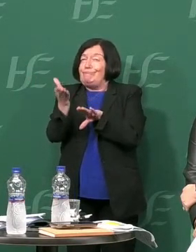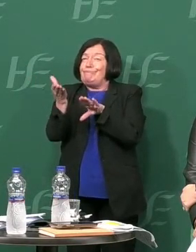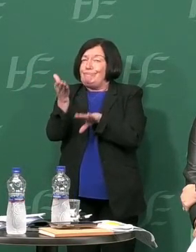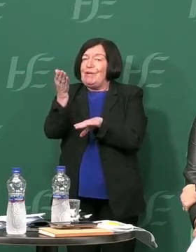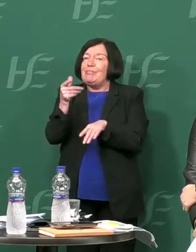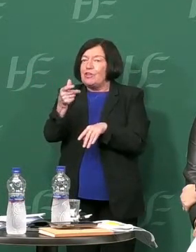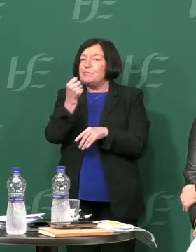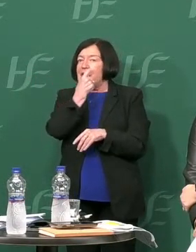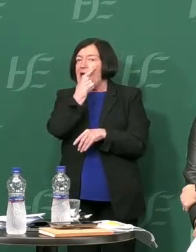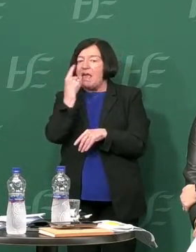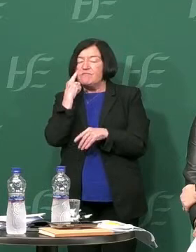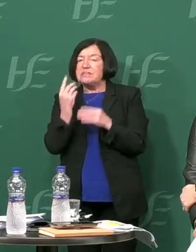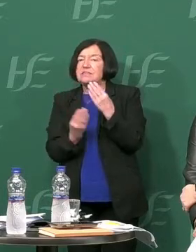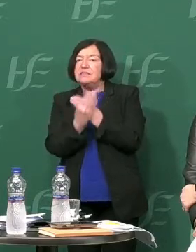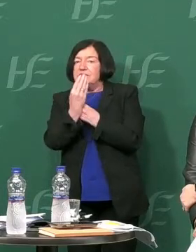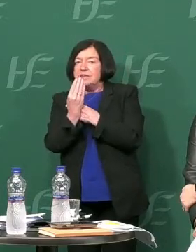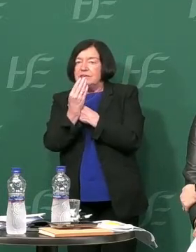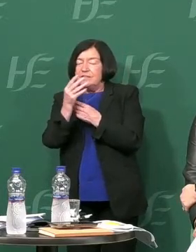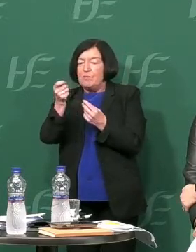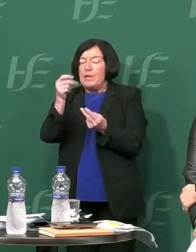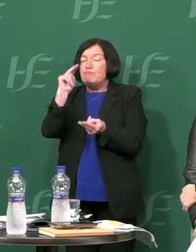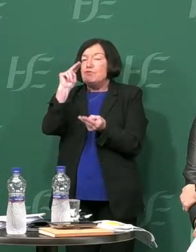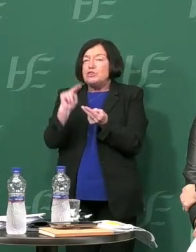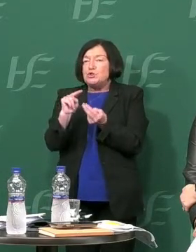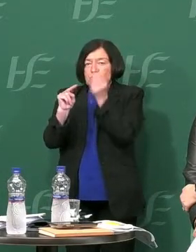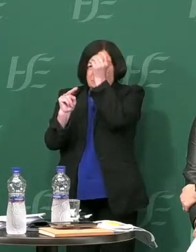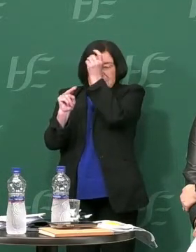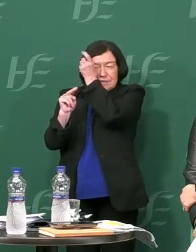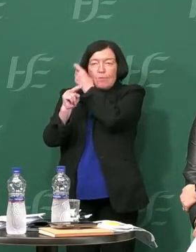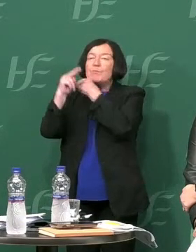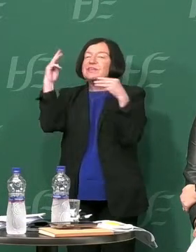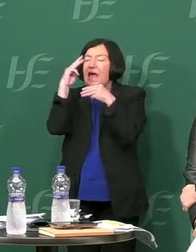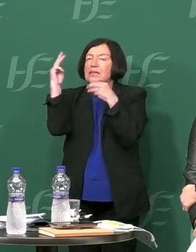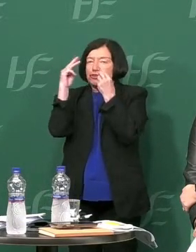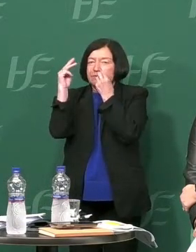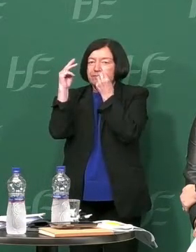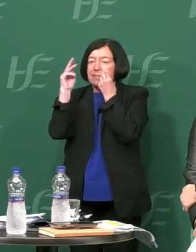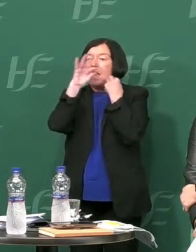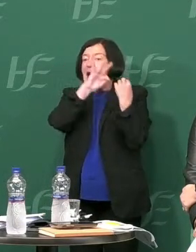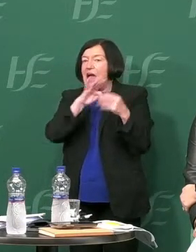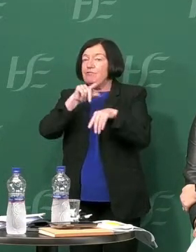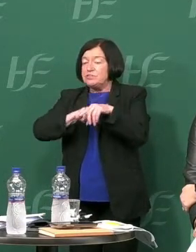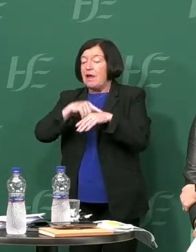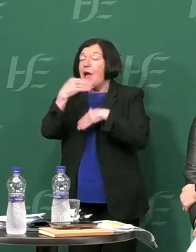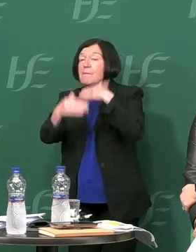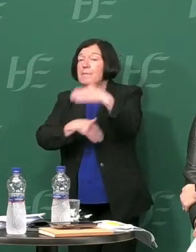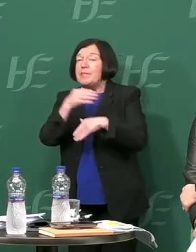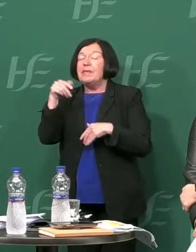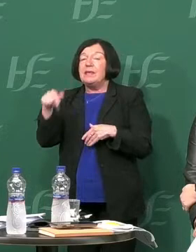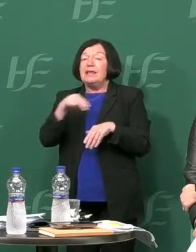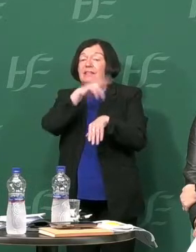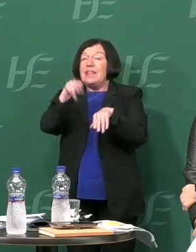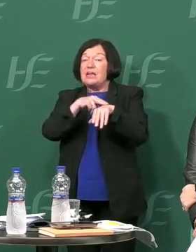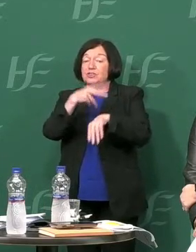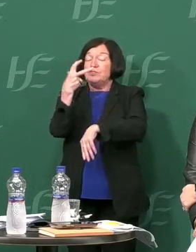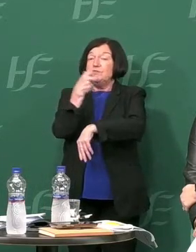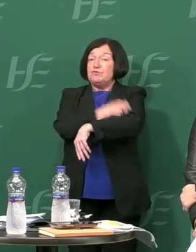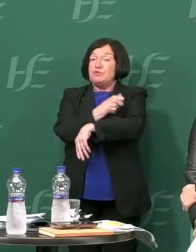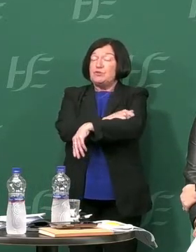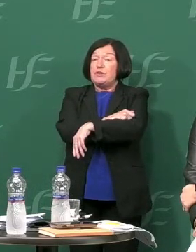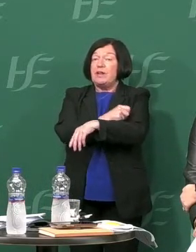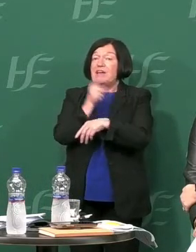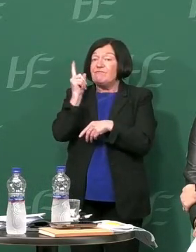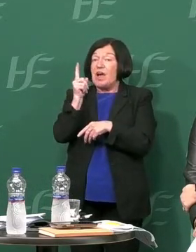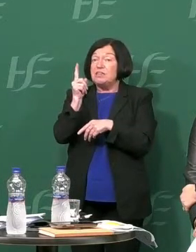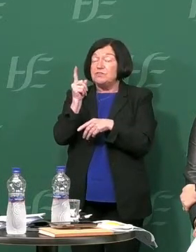has been evidence emerge about potential reduced protections after time. The National Immunisation Advisory Committee